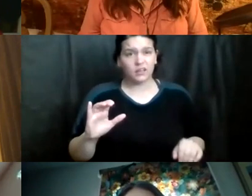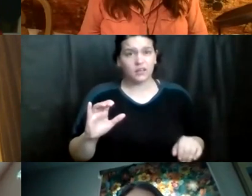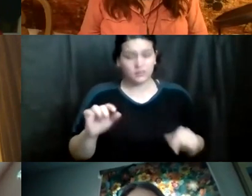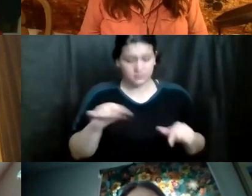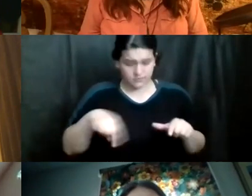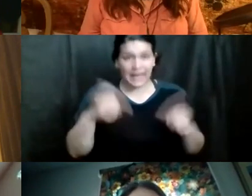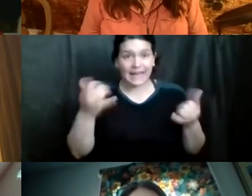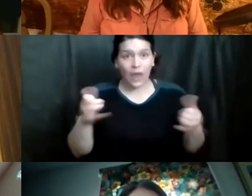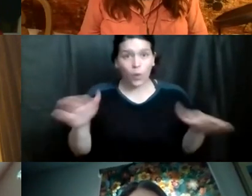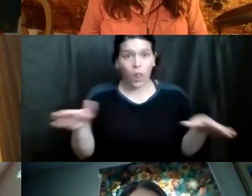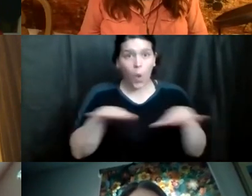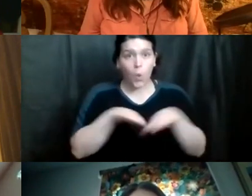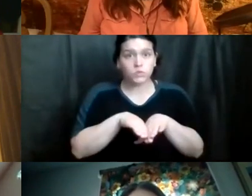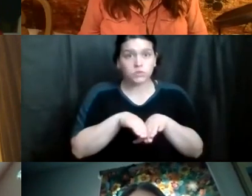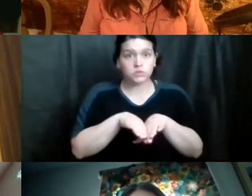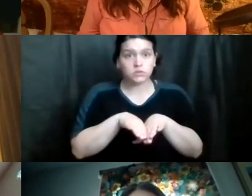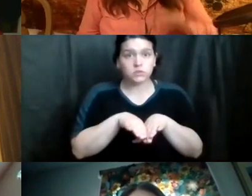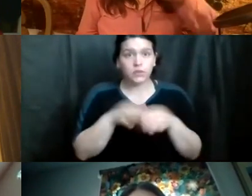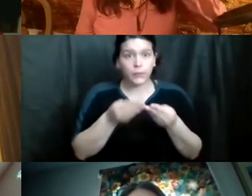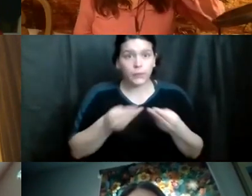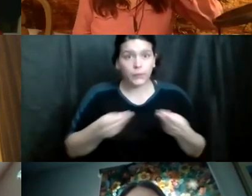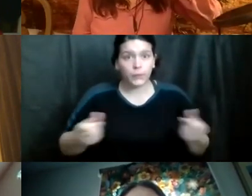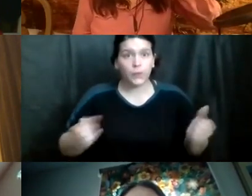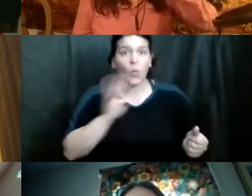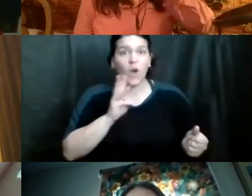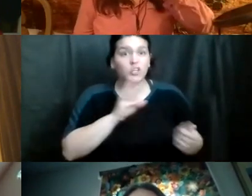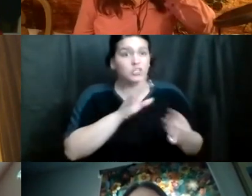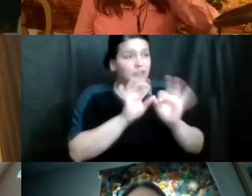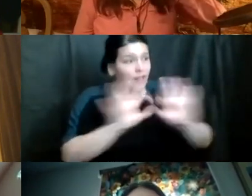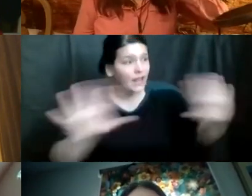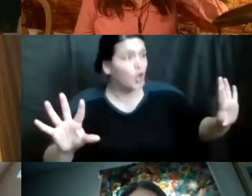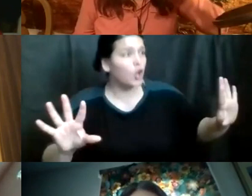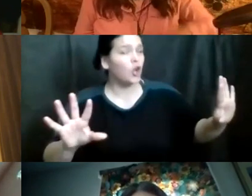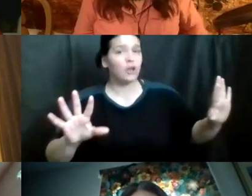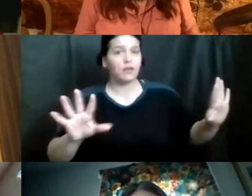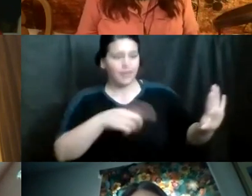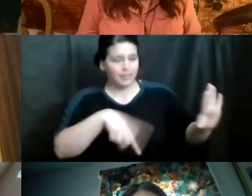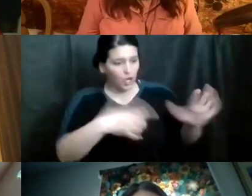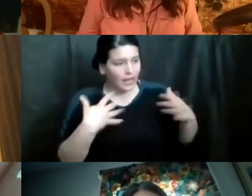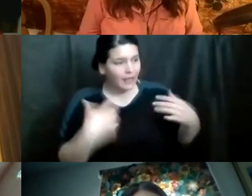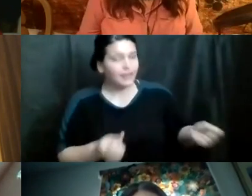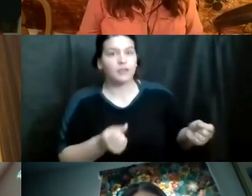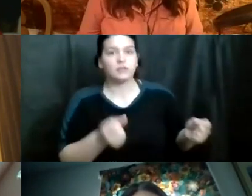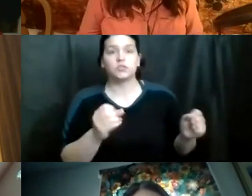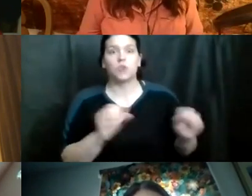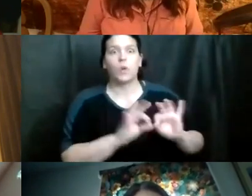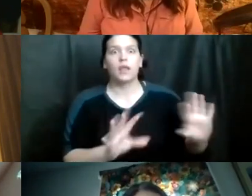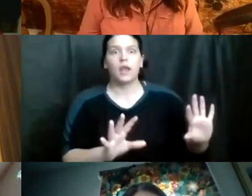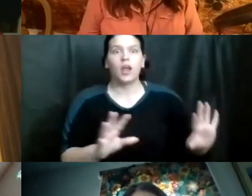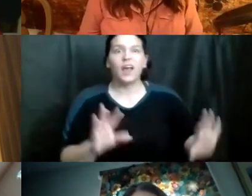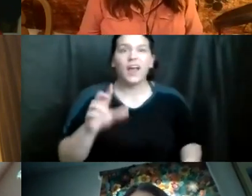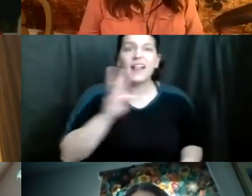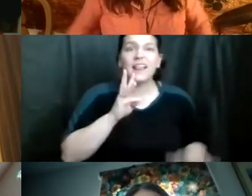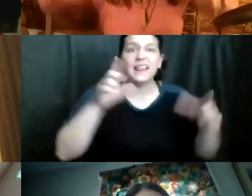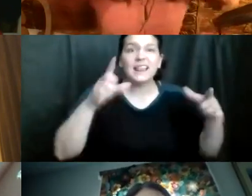Mm-hmm. And the waters are clearing up, they're healing. They're so clear. Lake Michigan is so clear, they can see